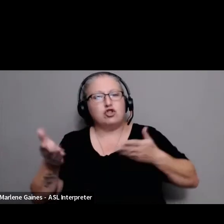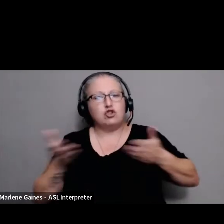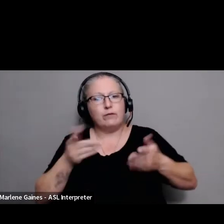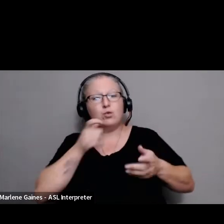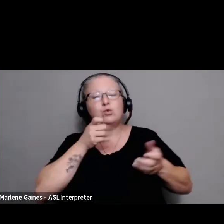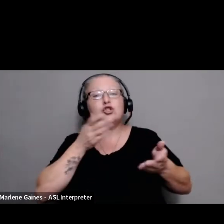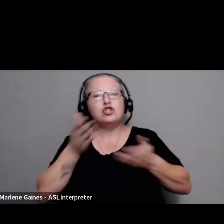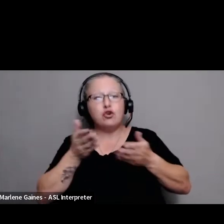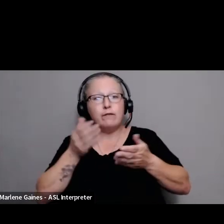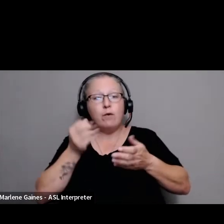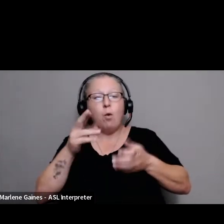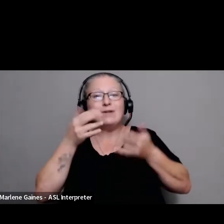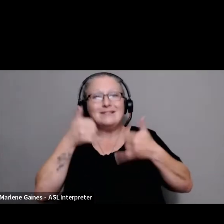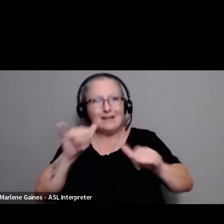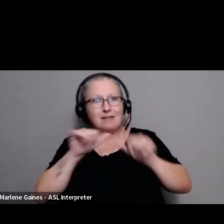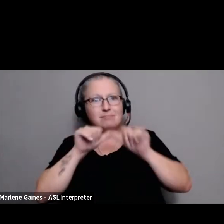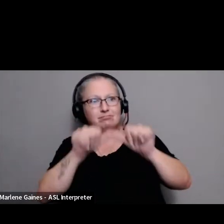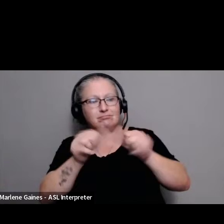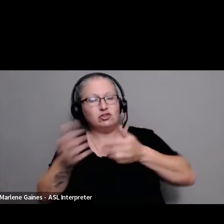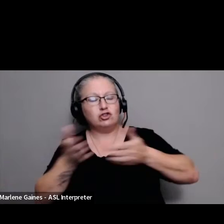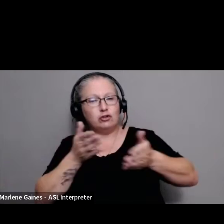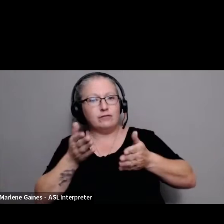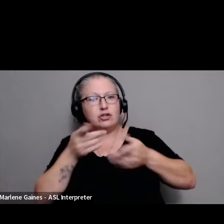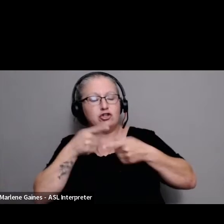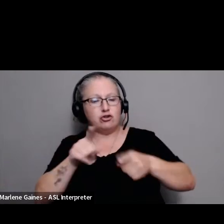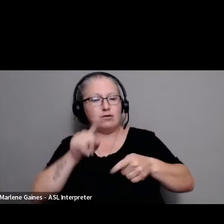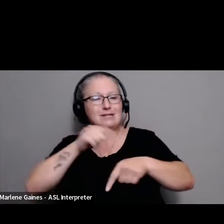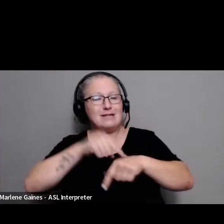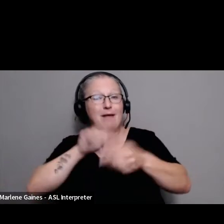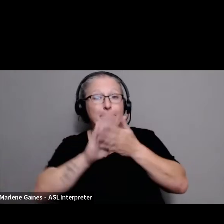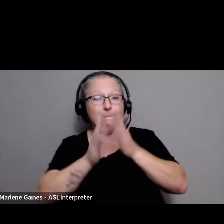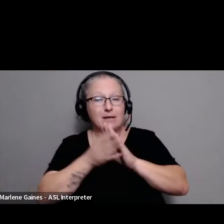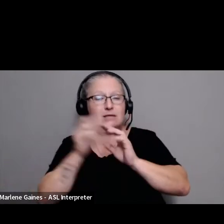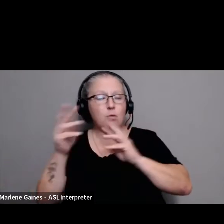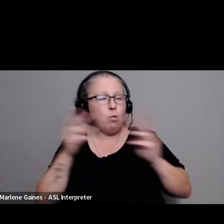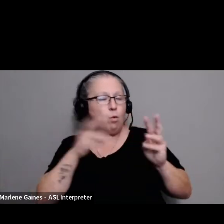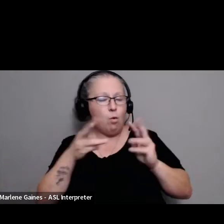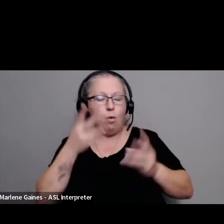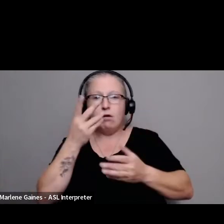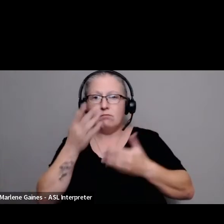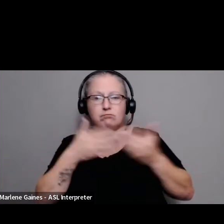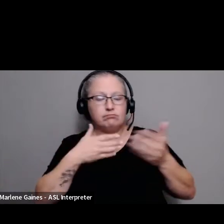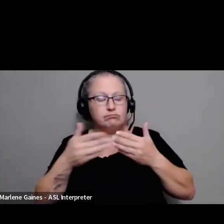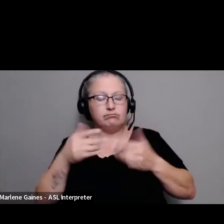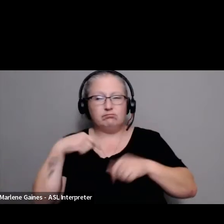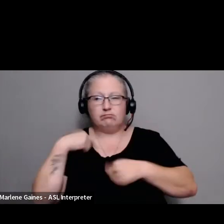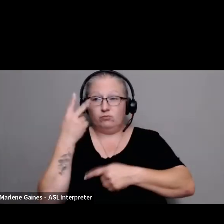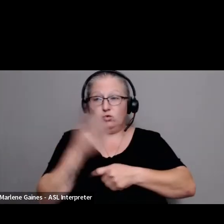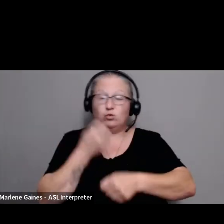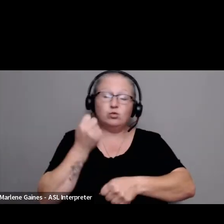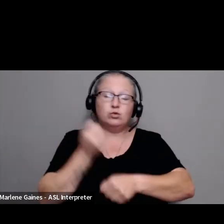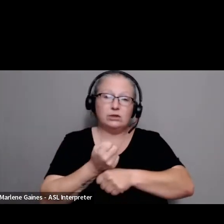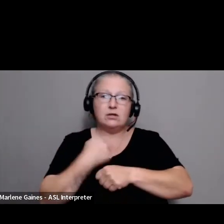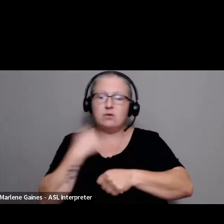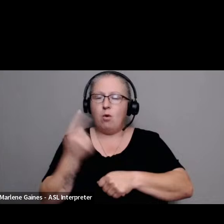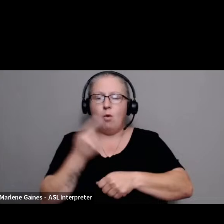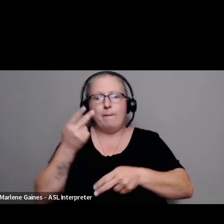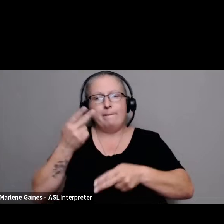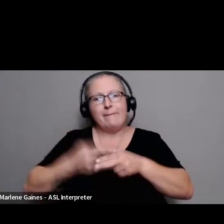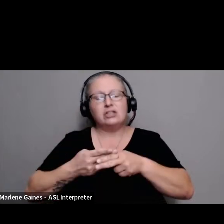served or are still serving during times of peace as well as war. And over the last couple of years during this time, I always